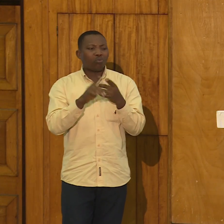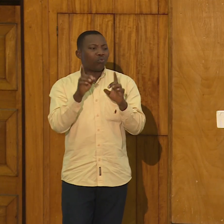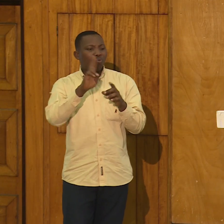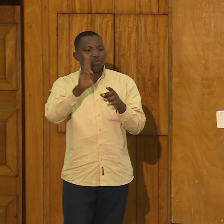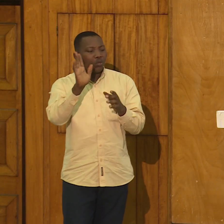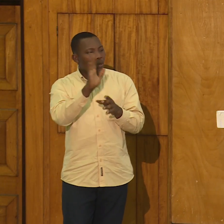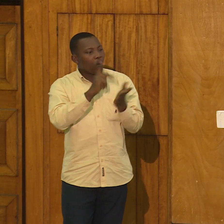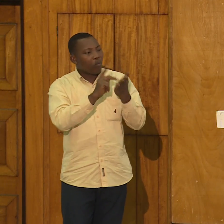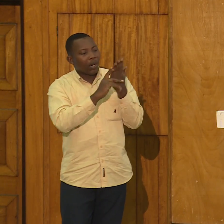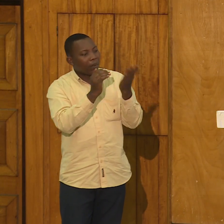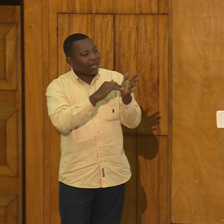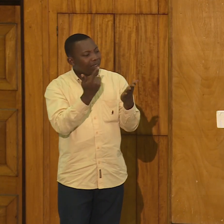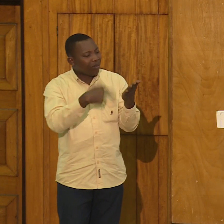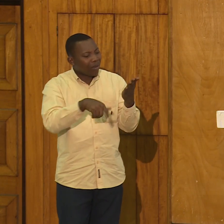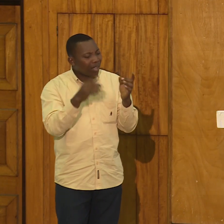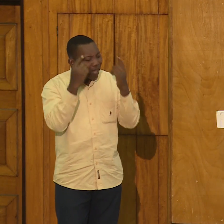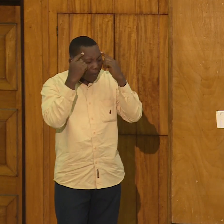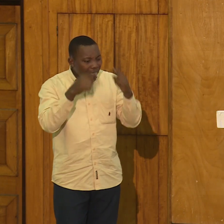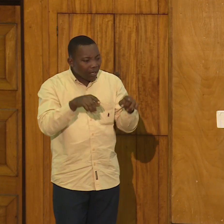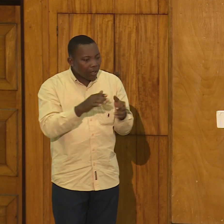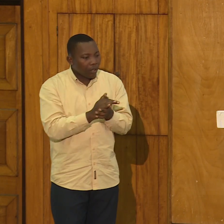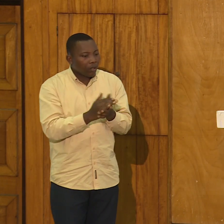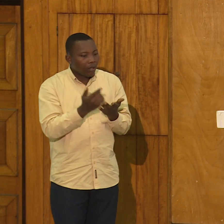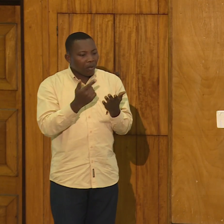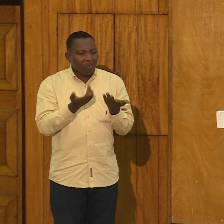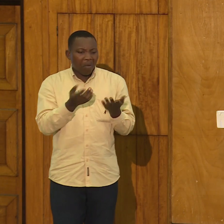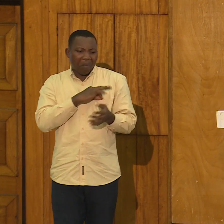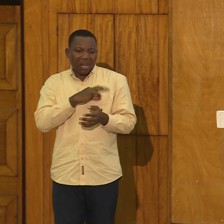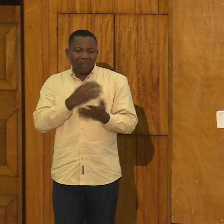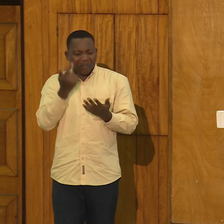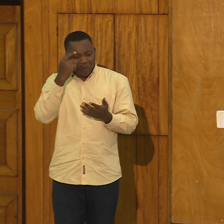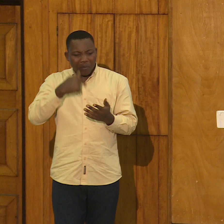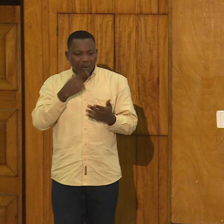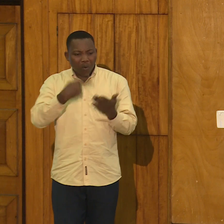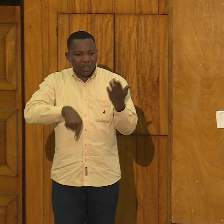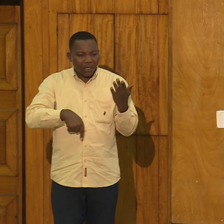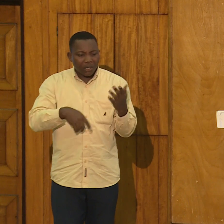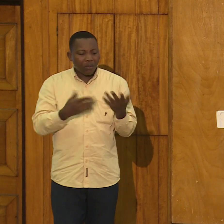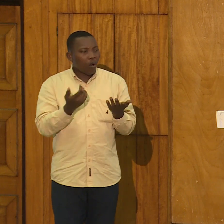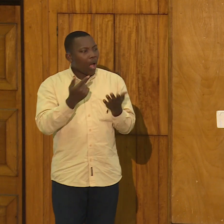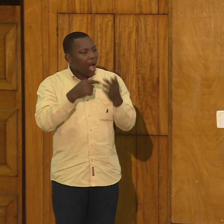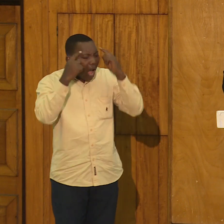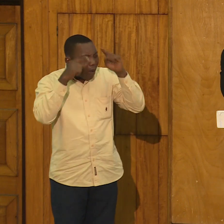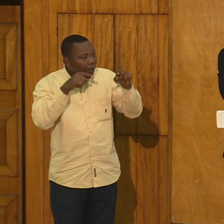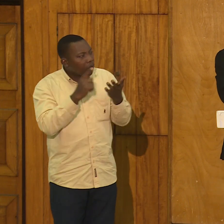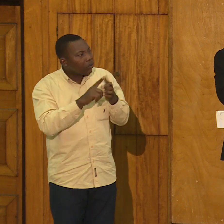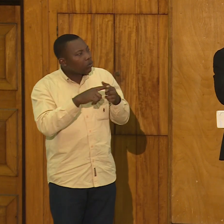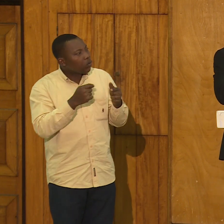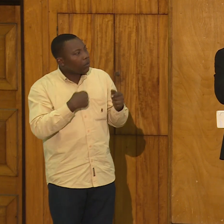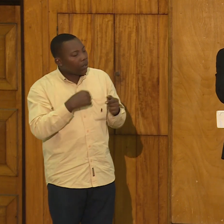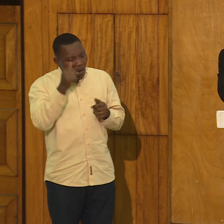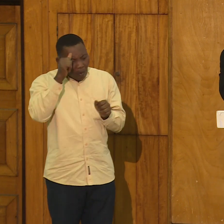Then what is in it for me? What's going to happen to me? Remember the problem that got me here, that got me